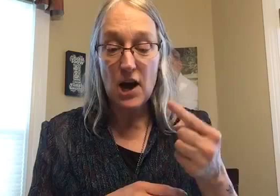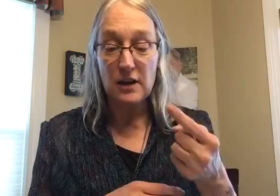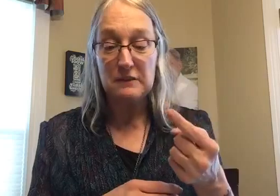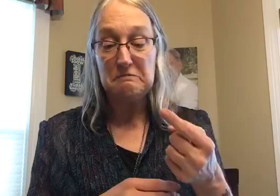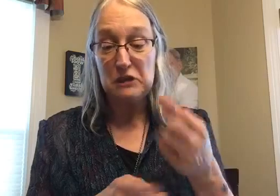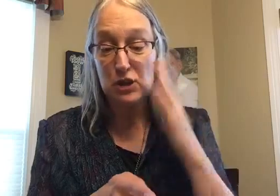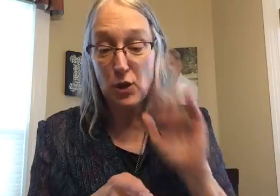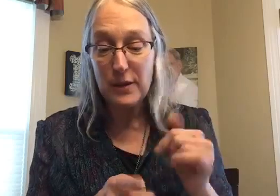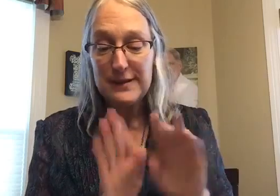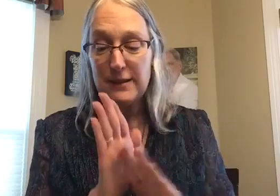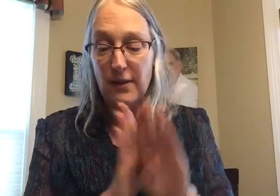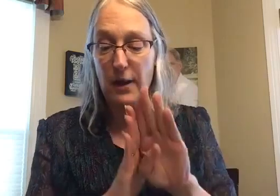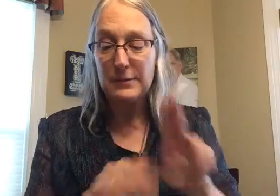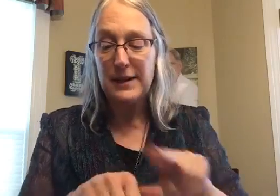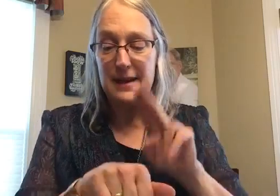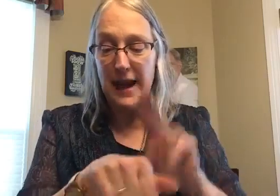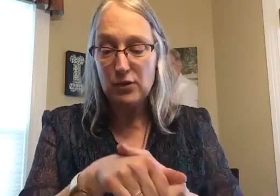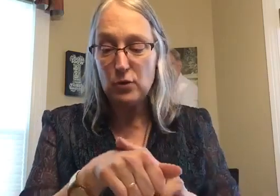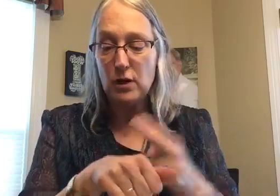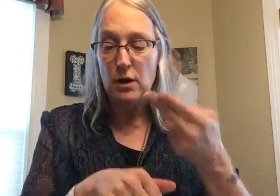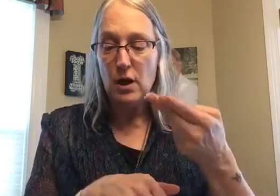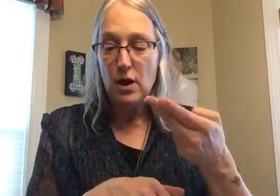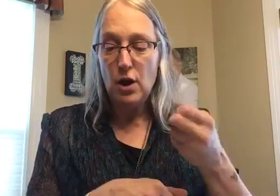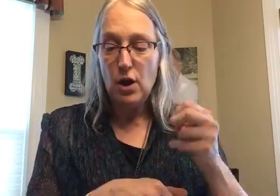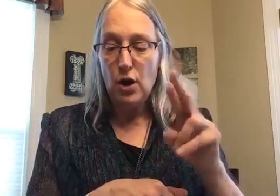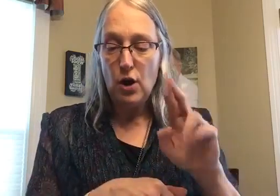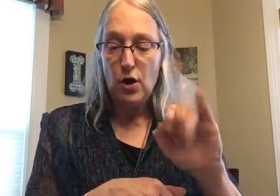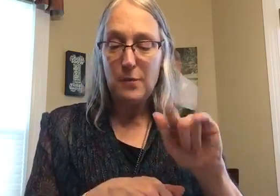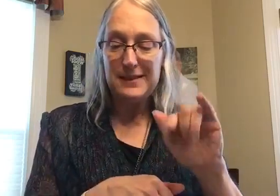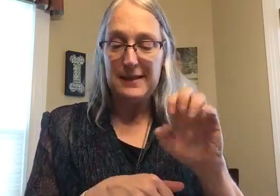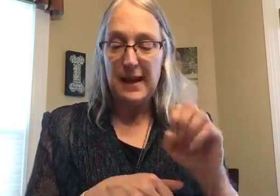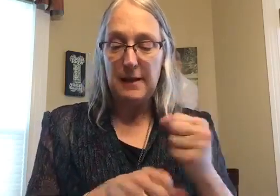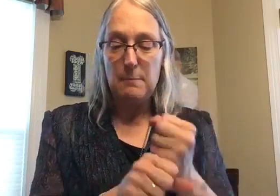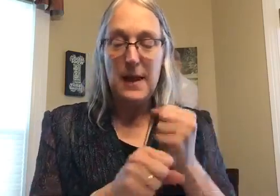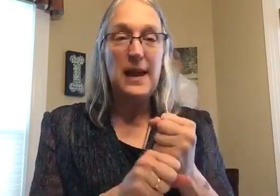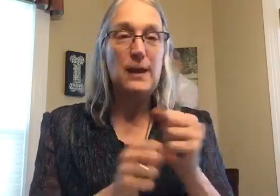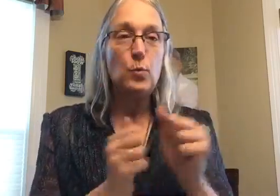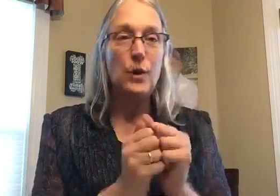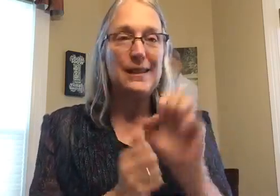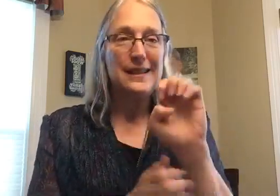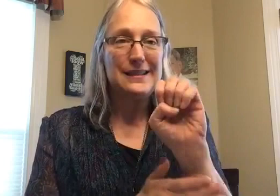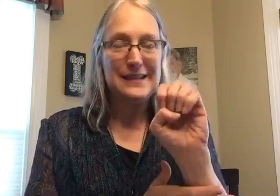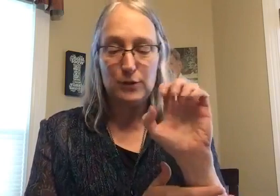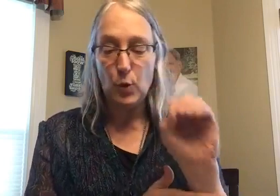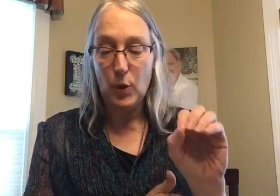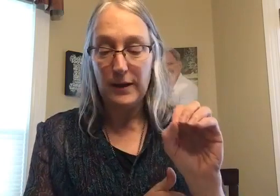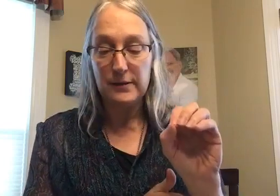Young, did you know this, developed a natural herbicide made with essential oils.